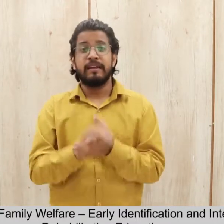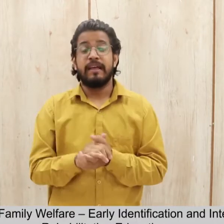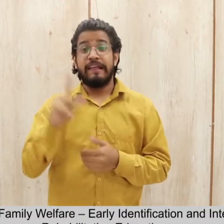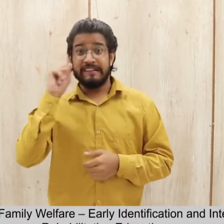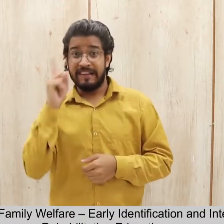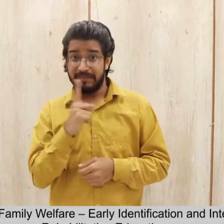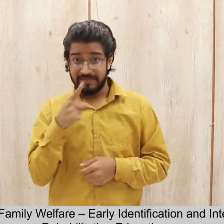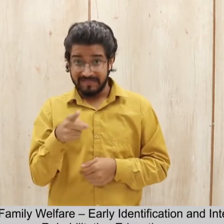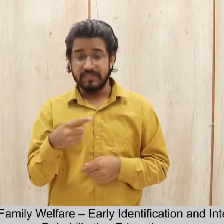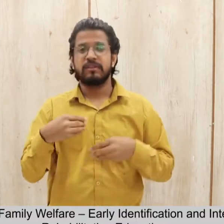Rehabilitation Education.